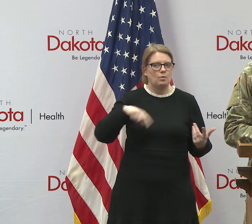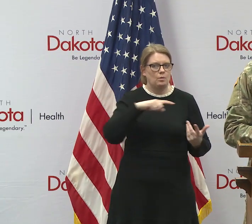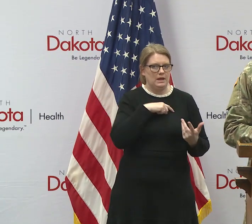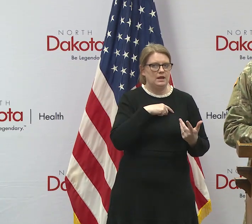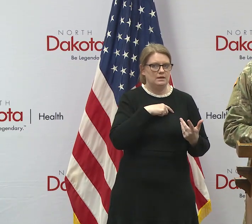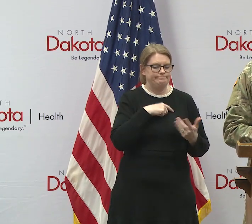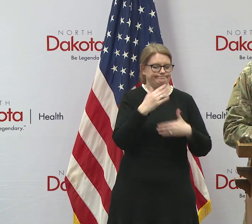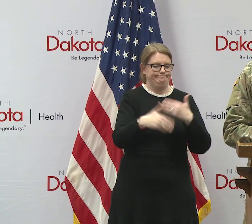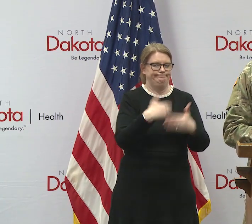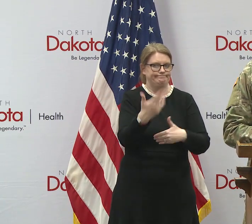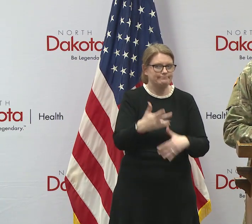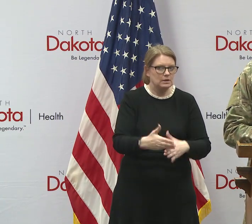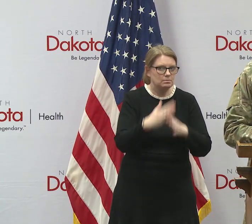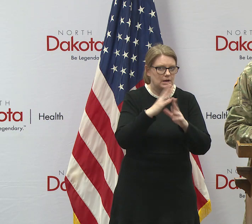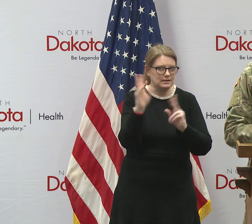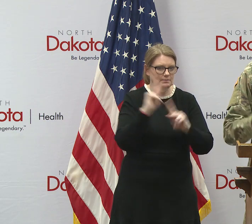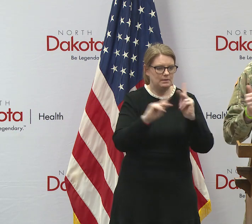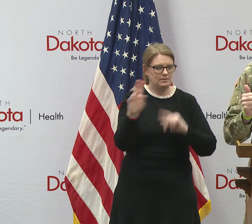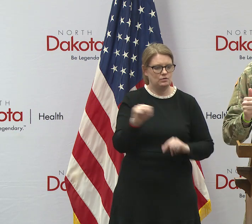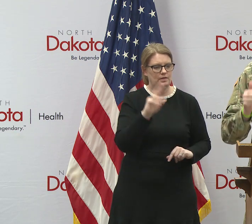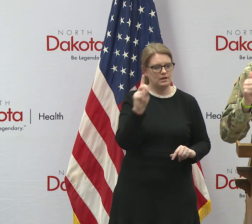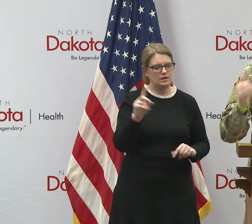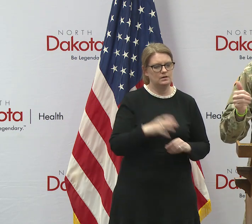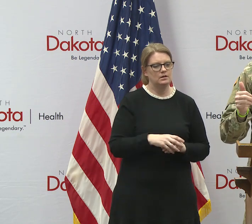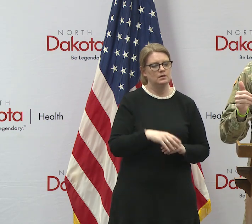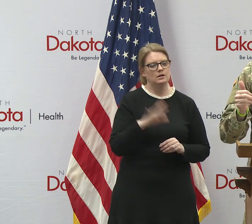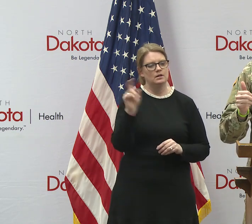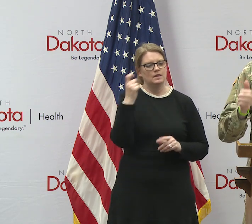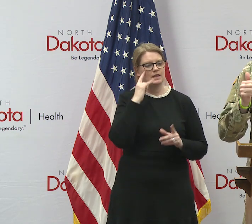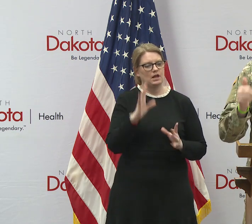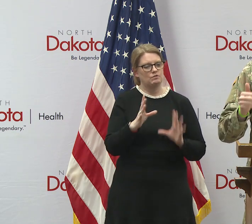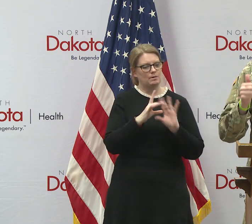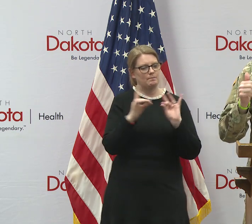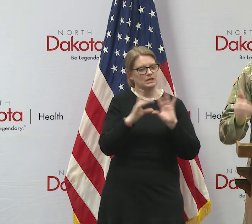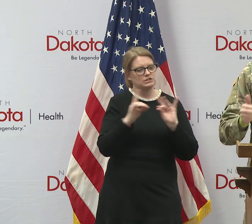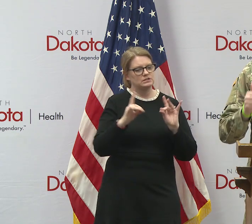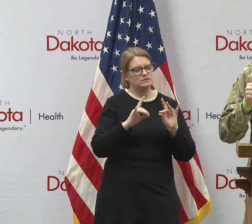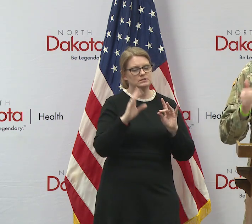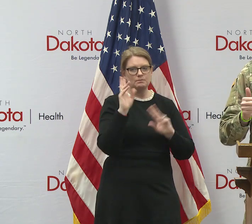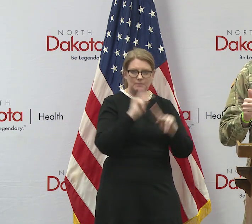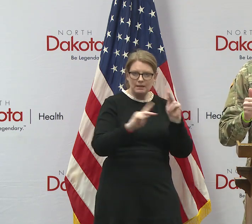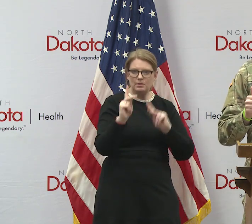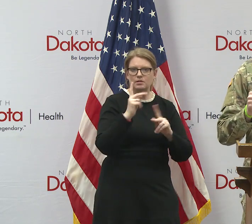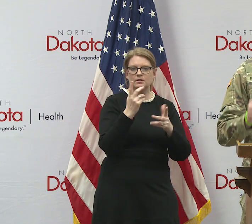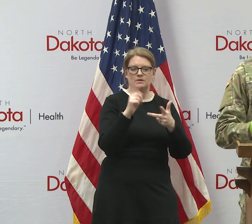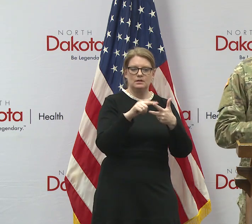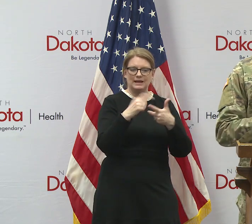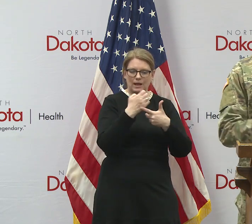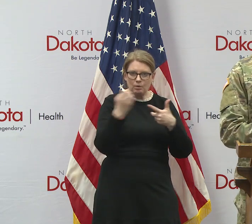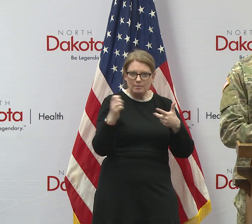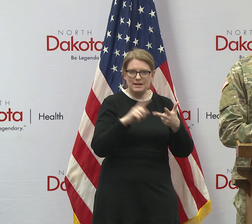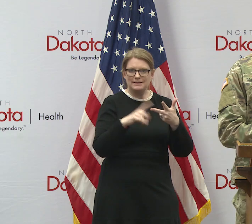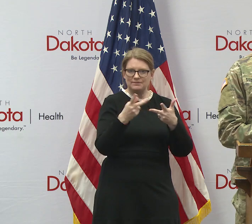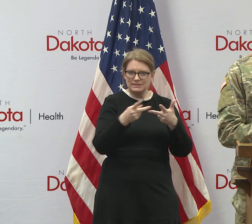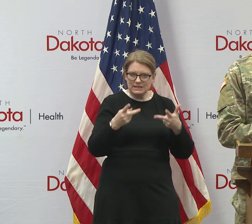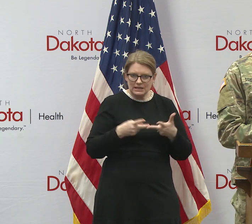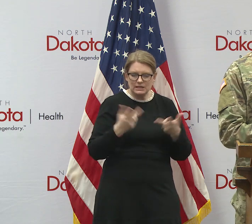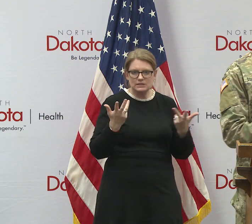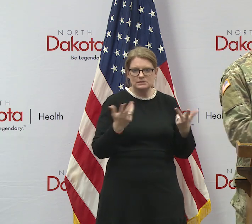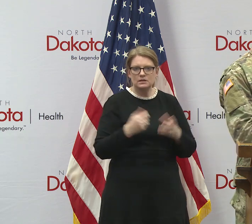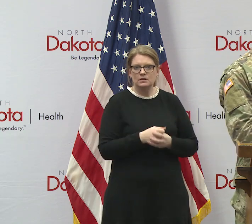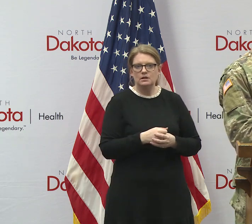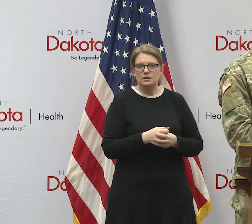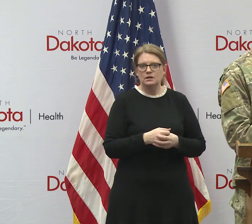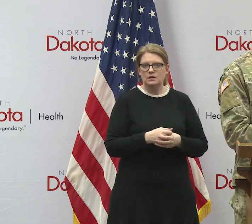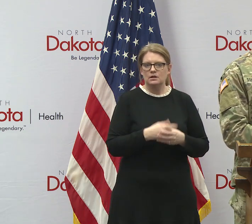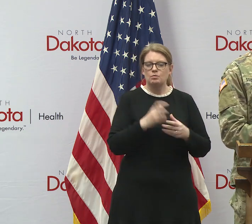ahead to protect the people in North Dakota. The governor mentioned people, equipment, and facilities in regard to health care.